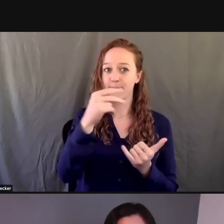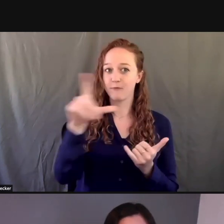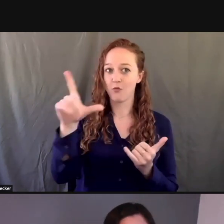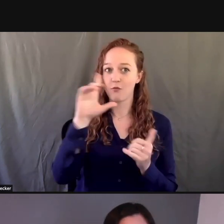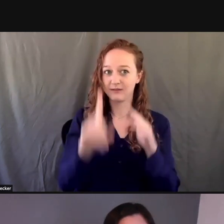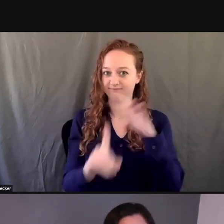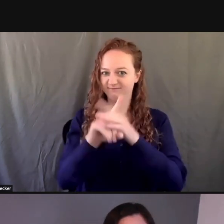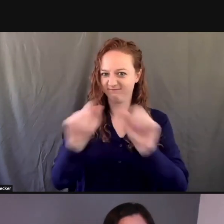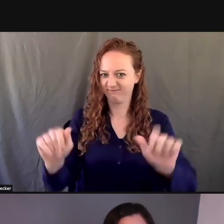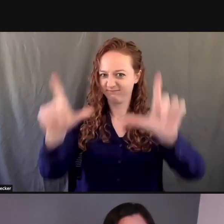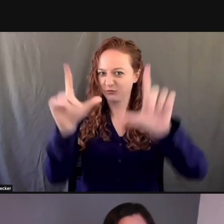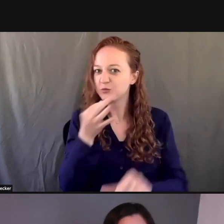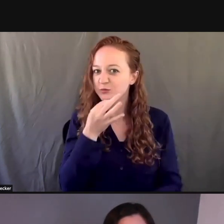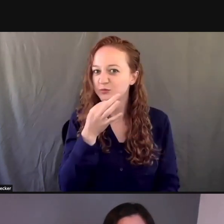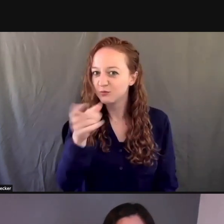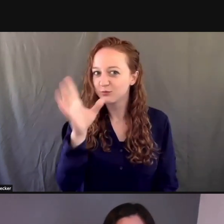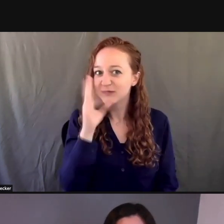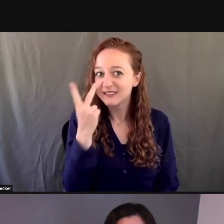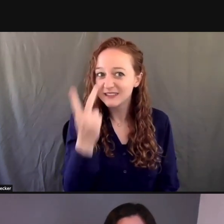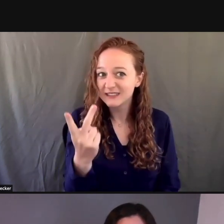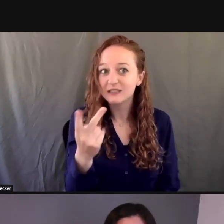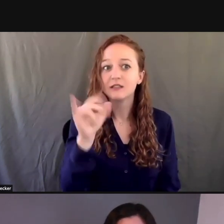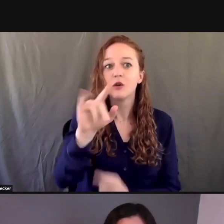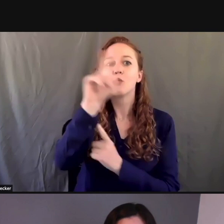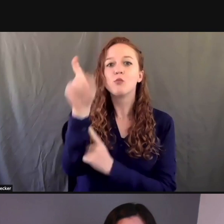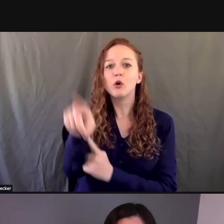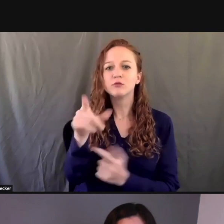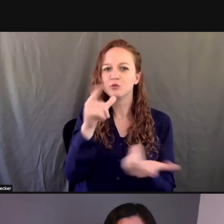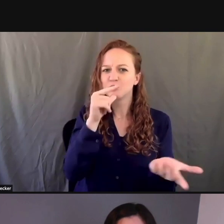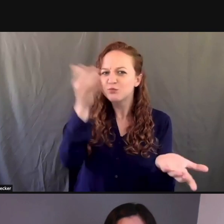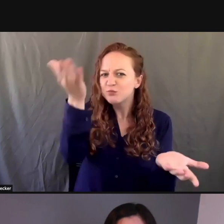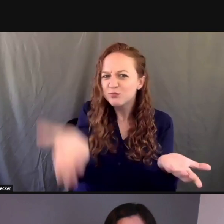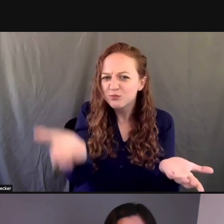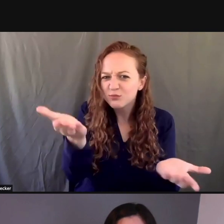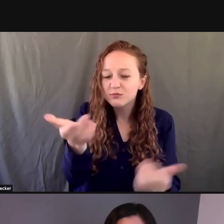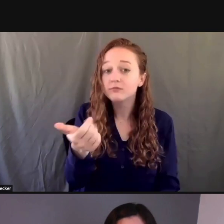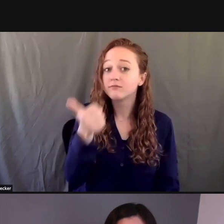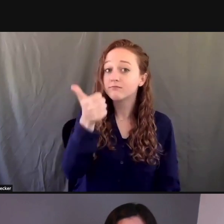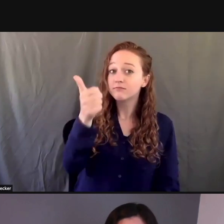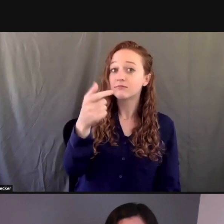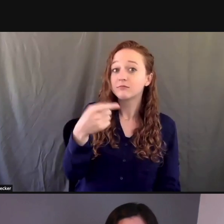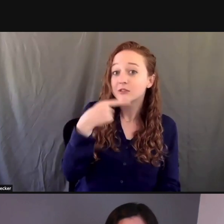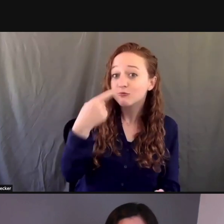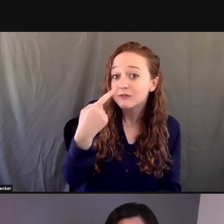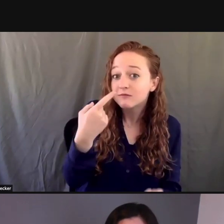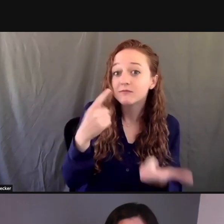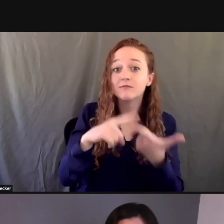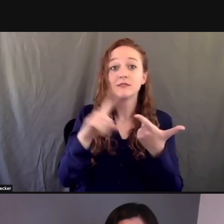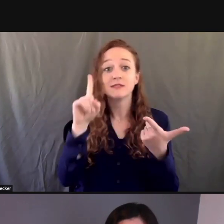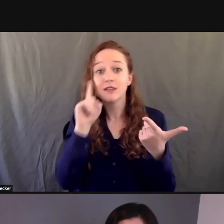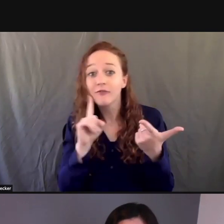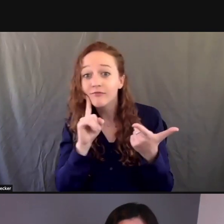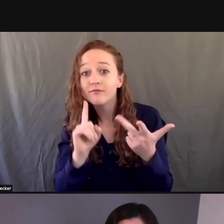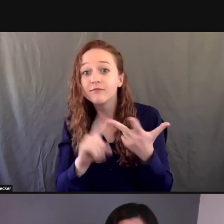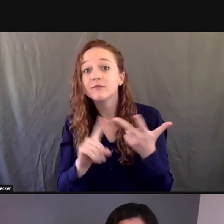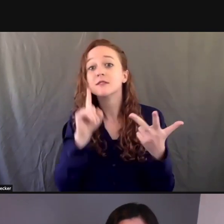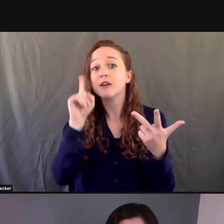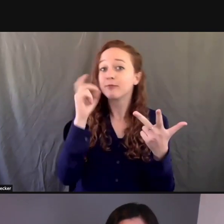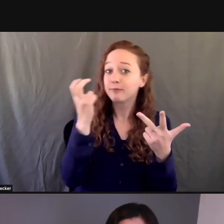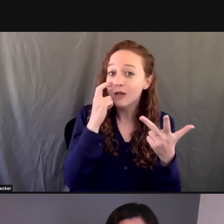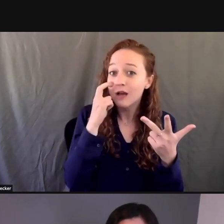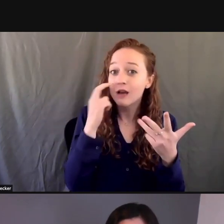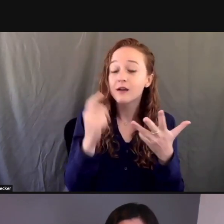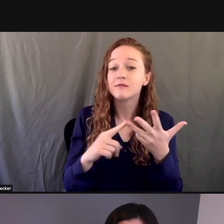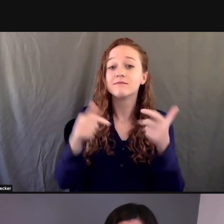up our organization and what that process was. And we'll talk about our future plans